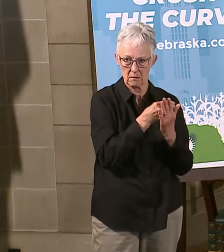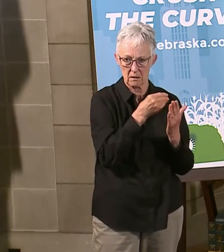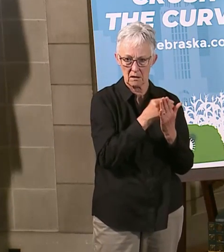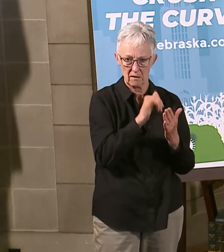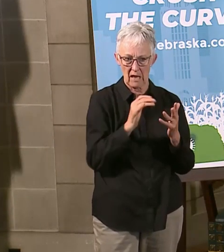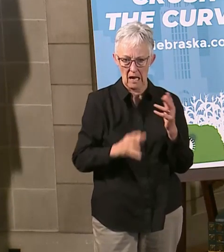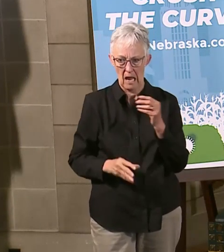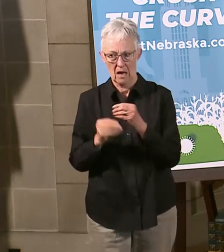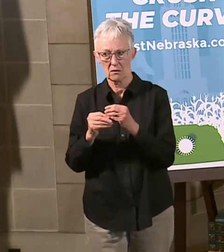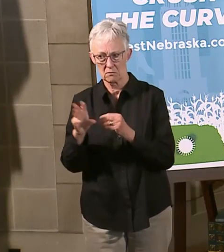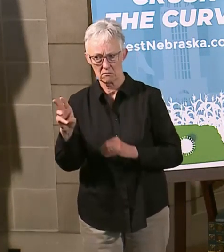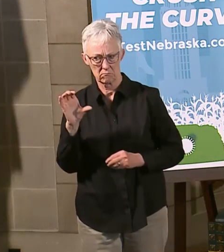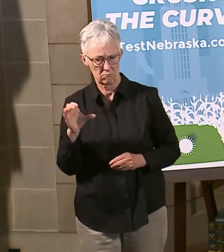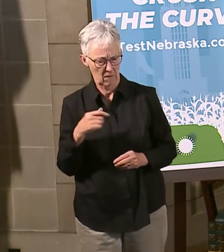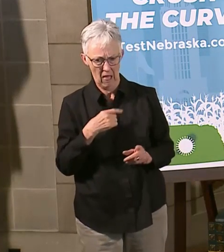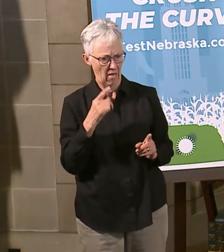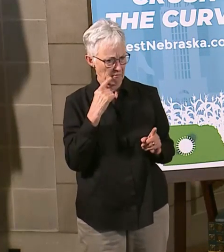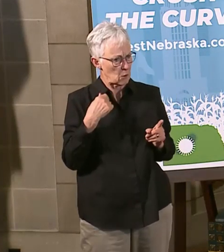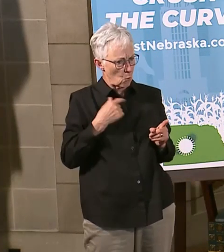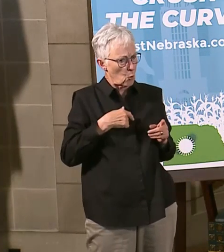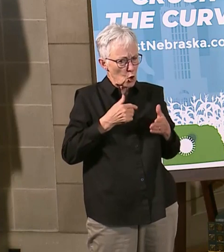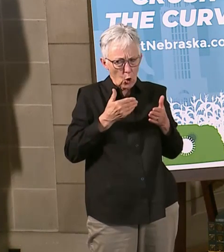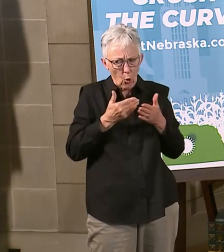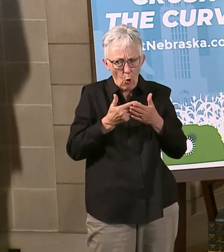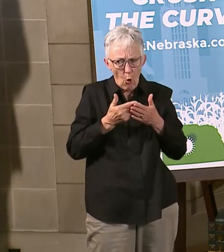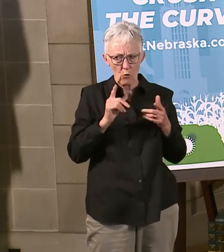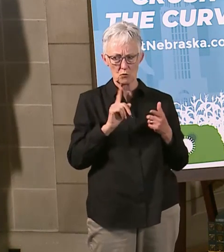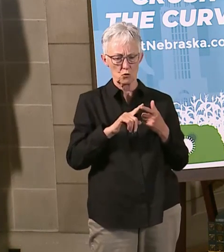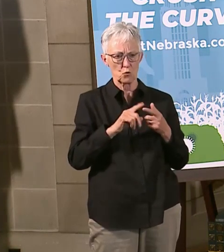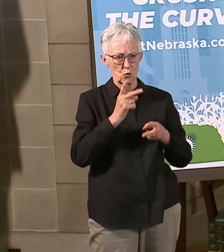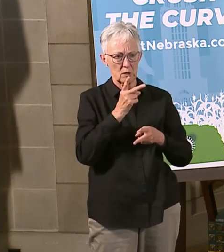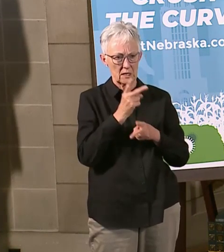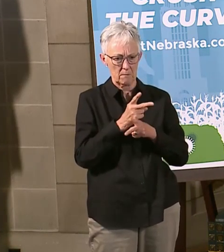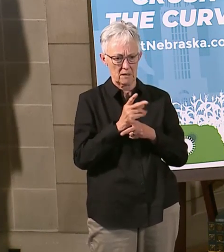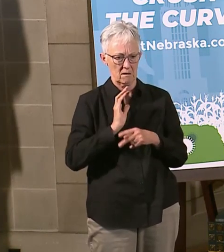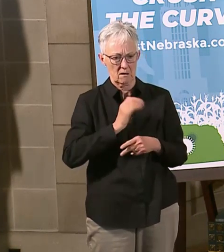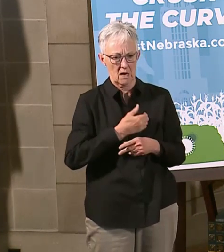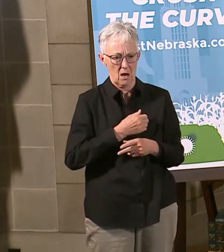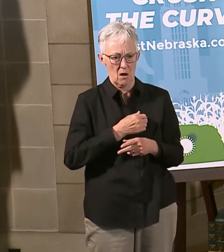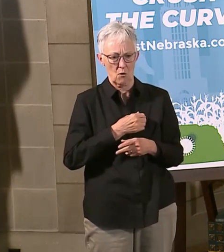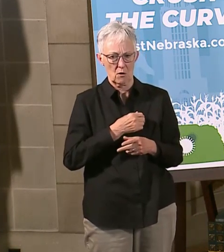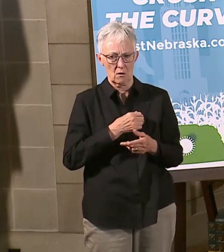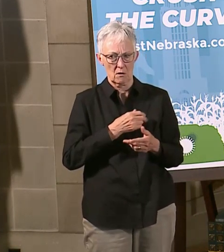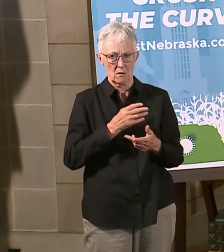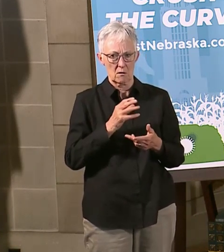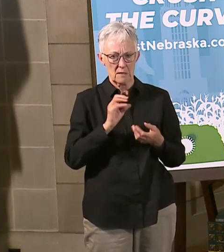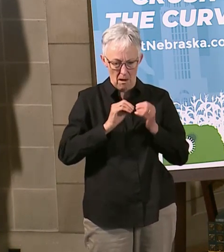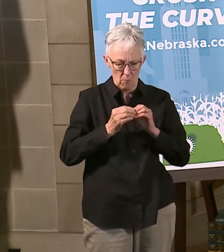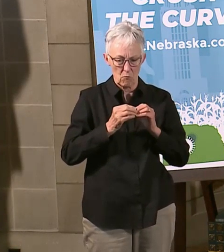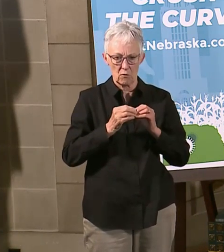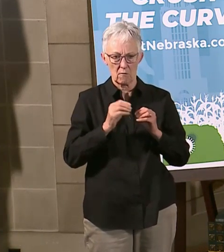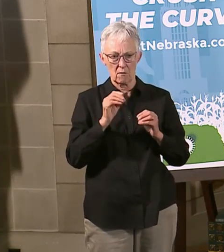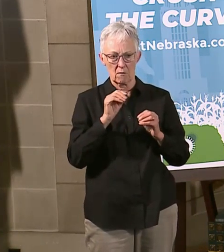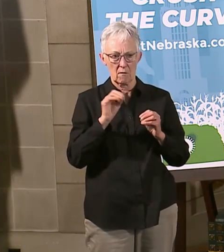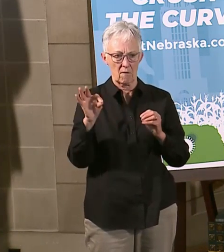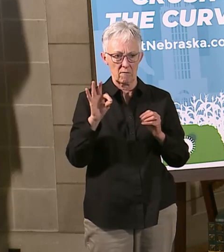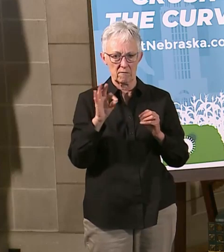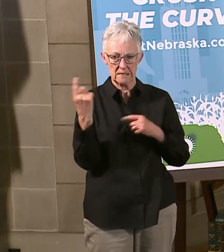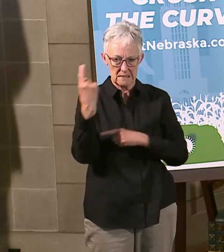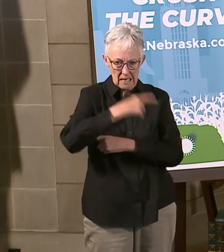I think we're close. Actual numbers, I don't know. I'll know a lot more this week, because we've initiated some new